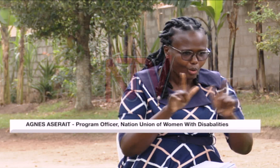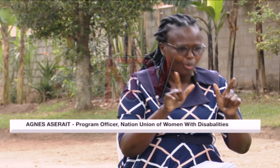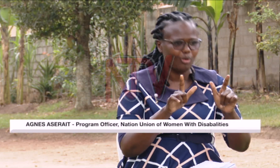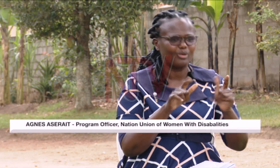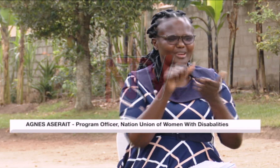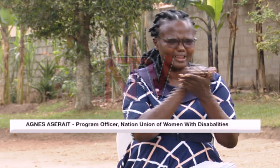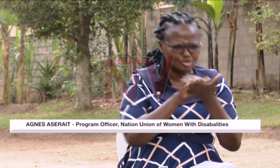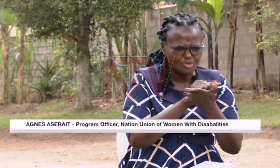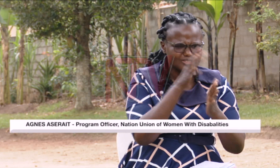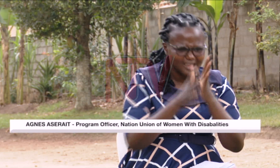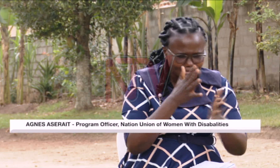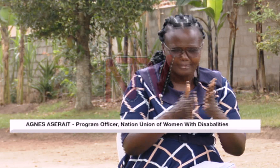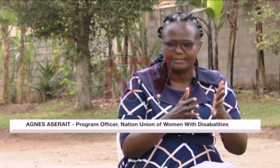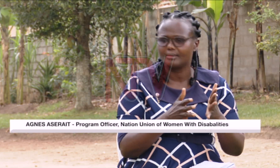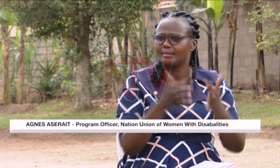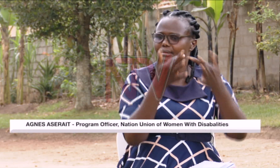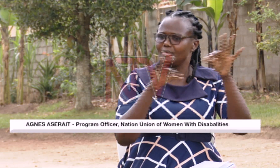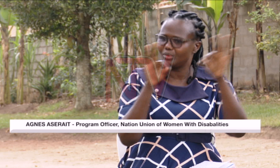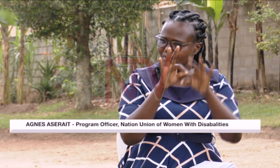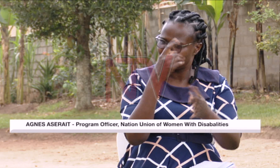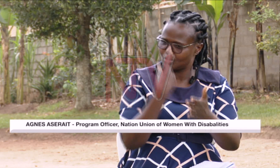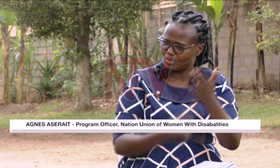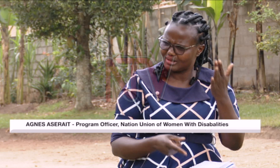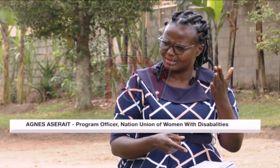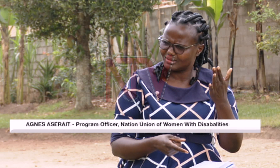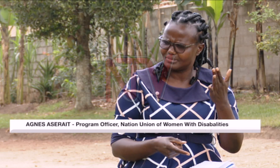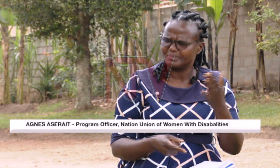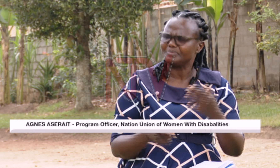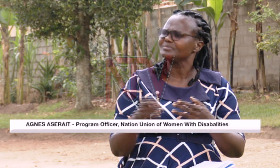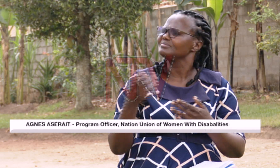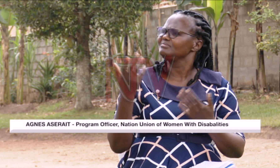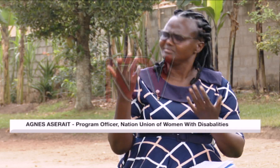So if a deaf person uses his or her natural signs,